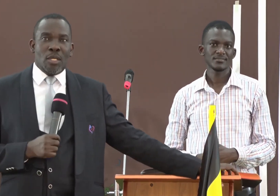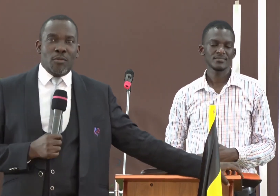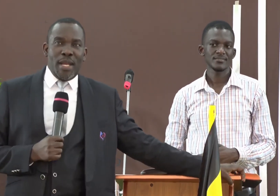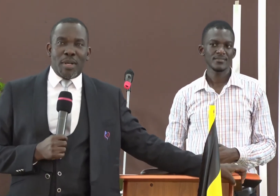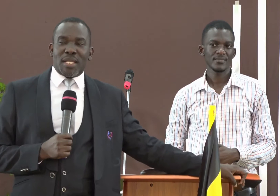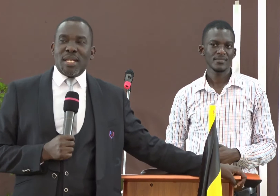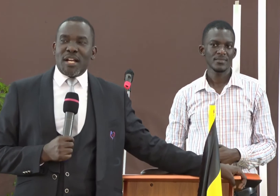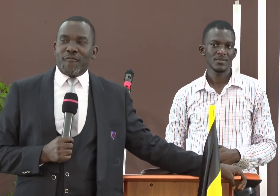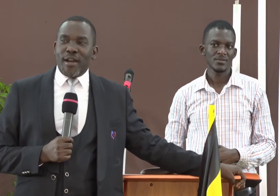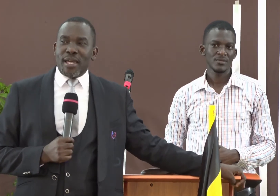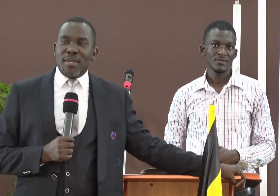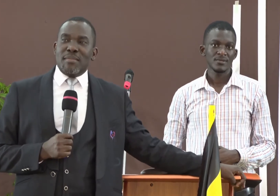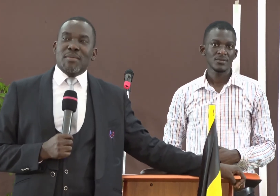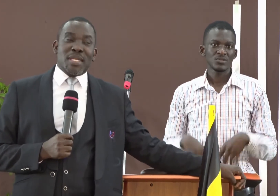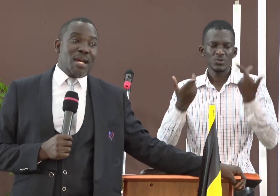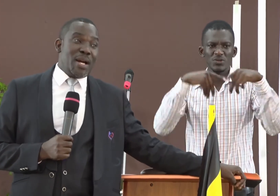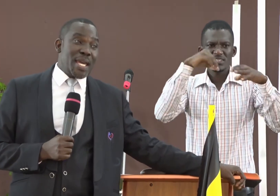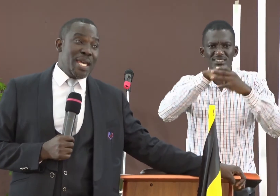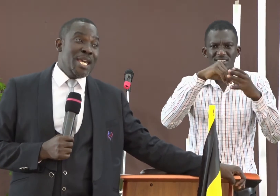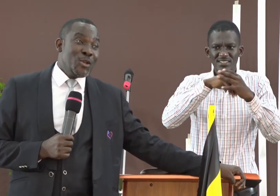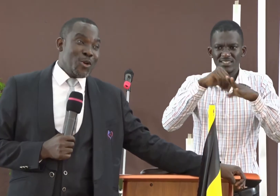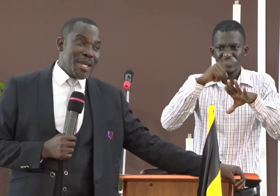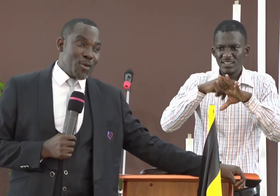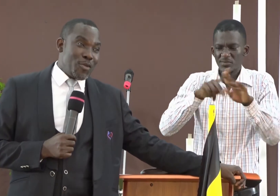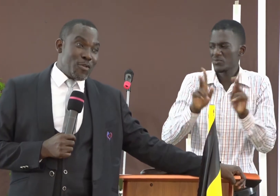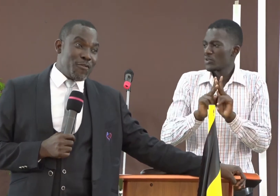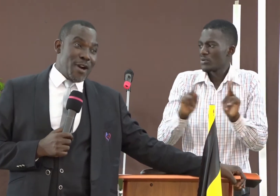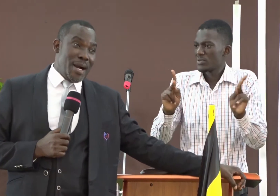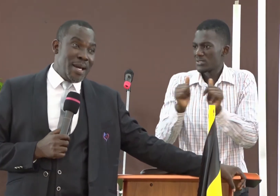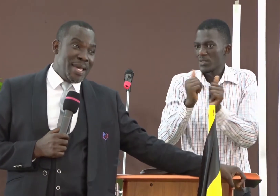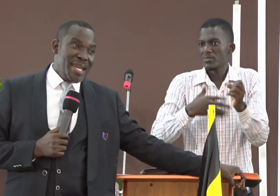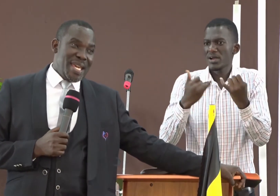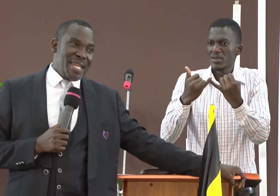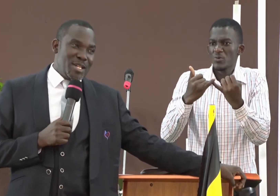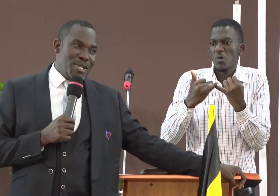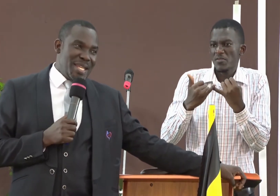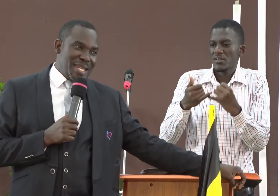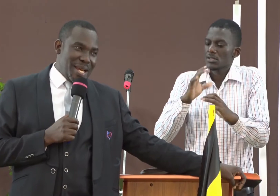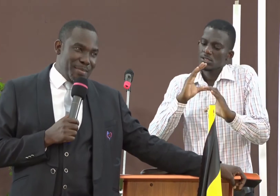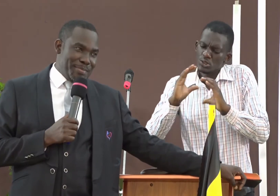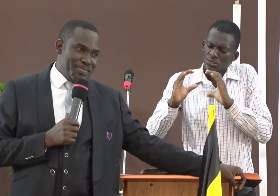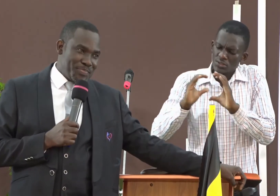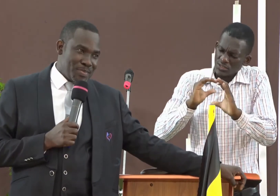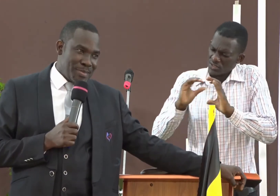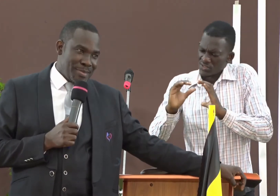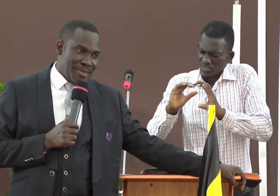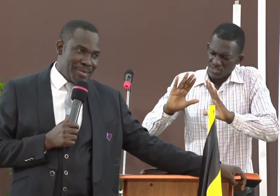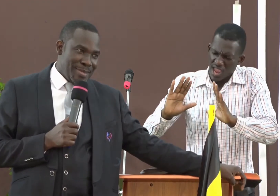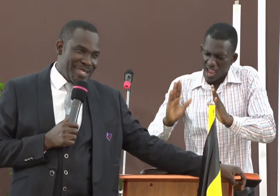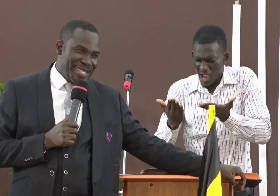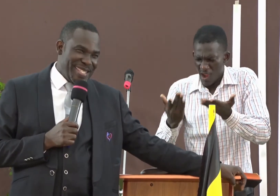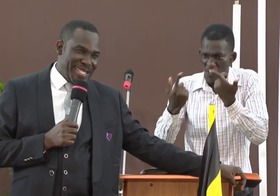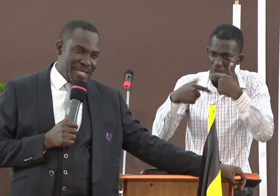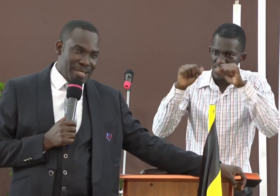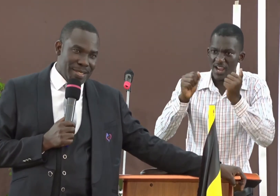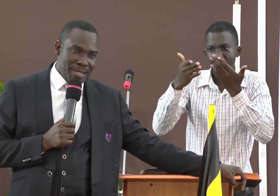you. Tubera mukasera kafa ke miremire mchala wange tuogera ku byokufa nengeri jetunezikam. Sometimes